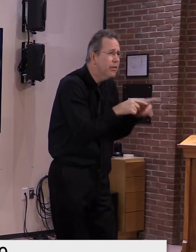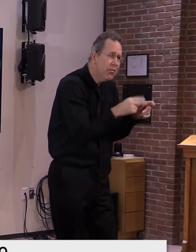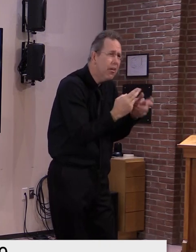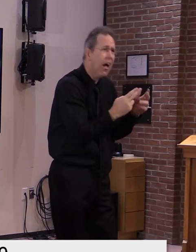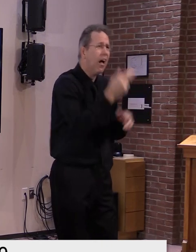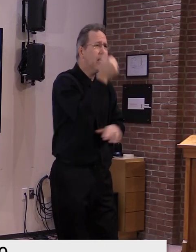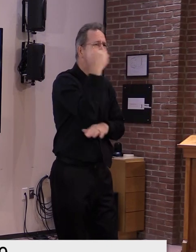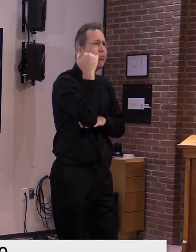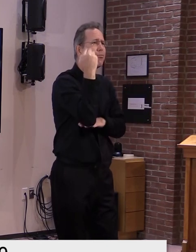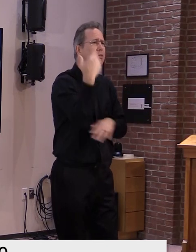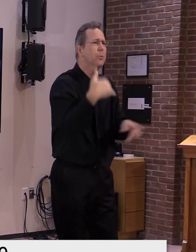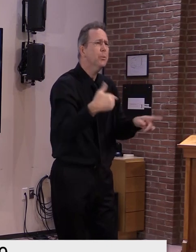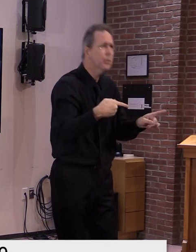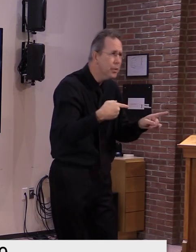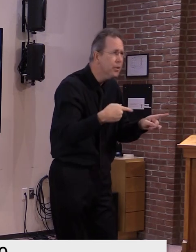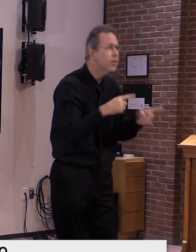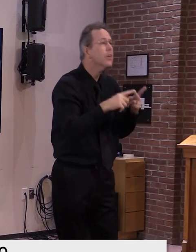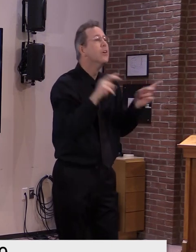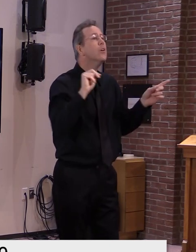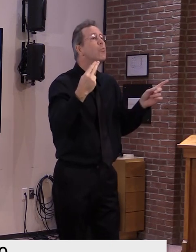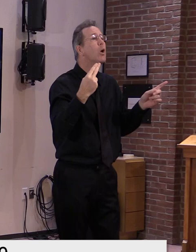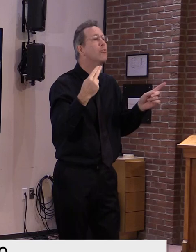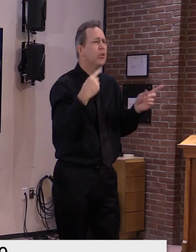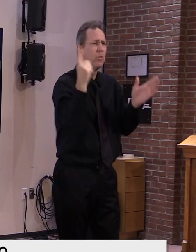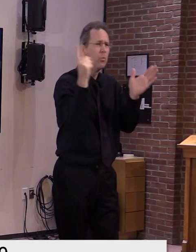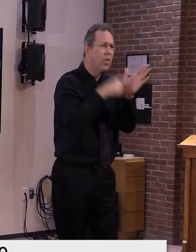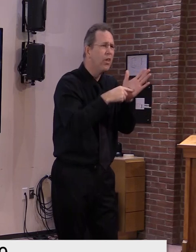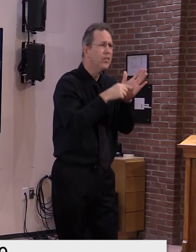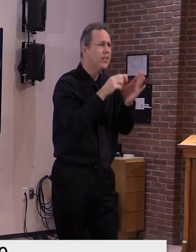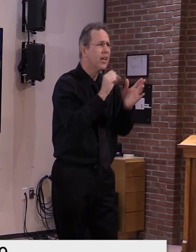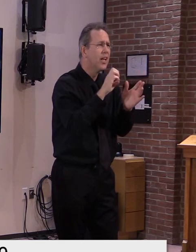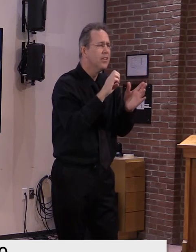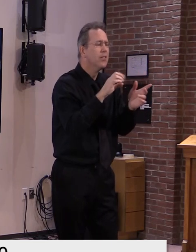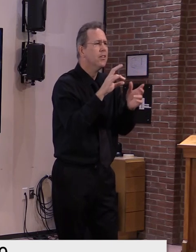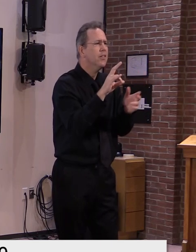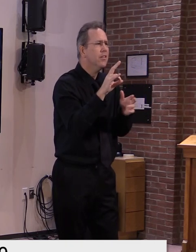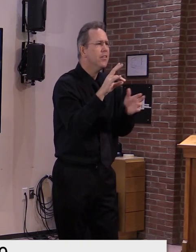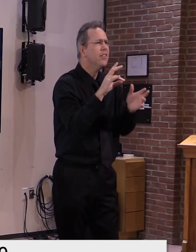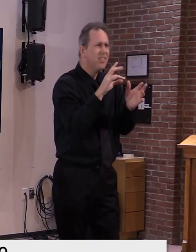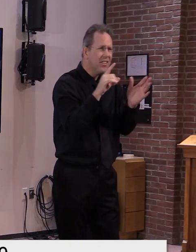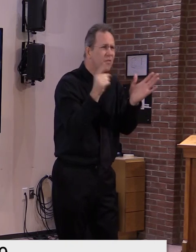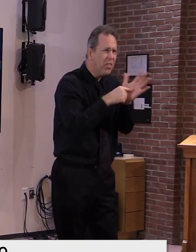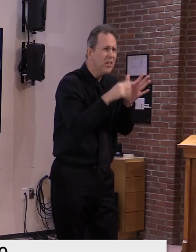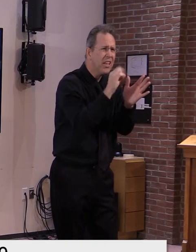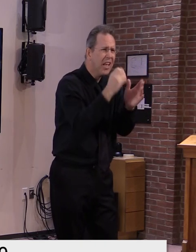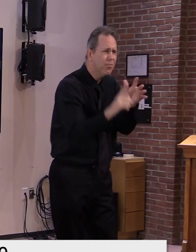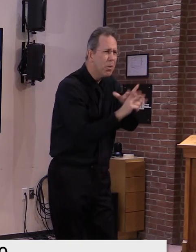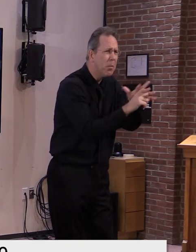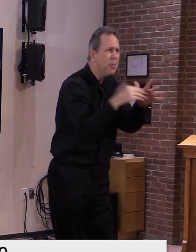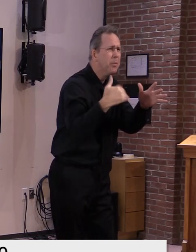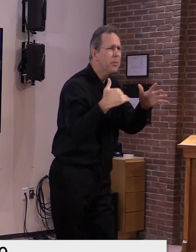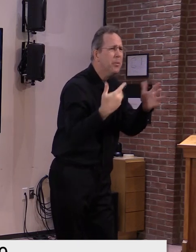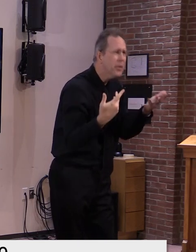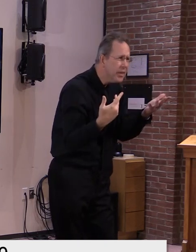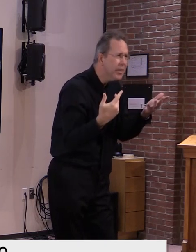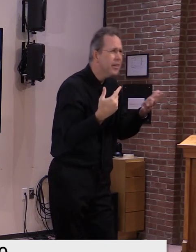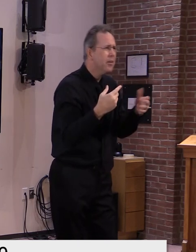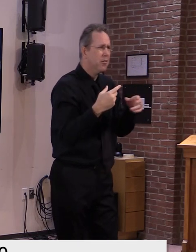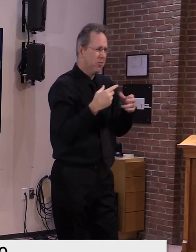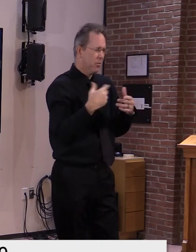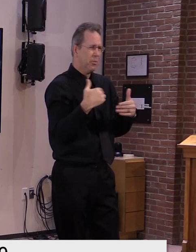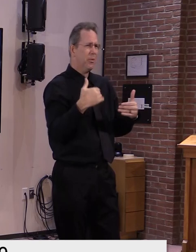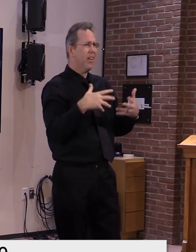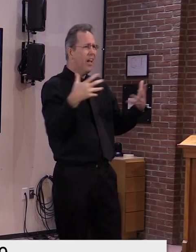New Hampshire just had a 7% positivity rate with over 1,000 cases. Maine hit its